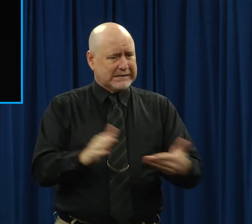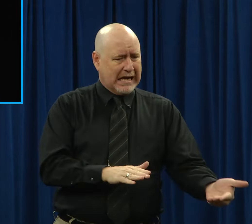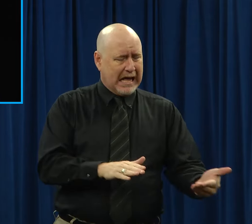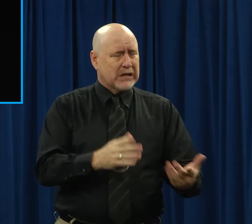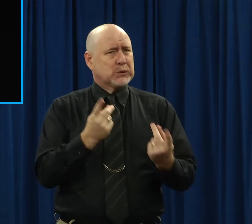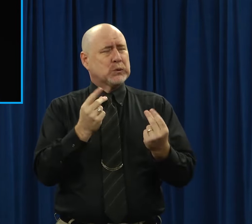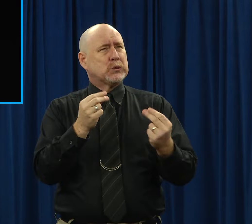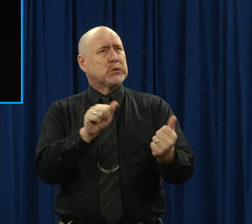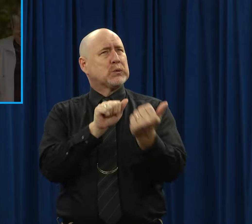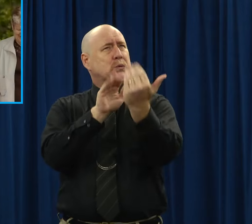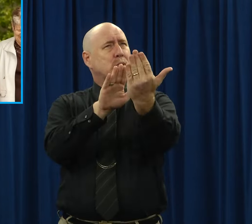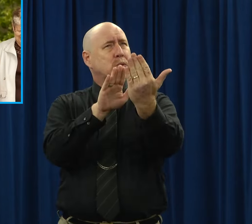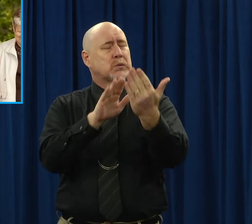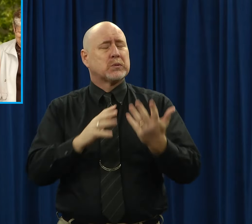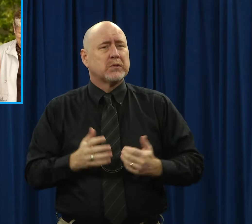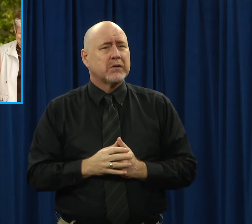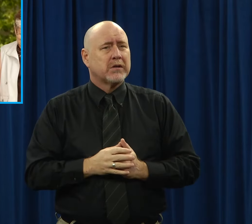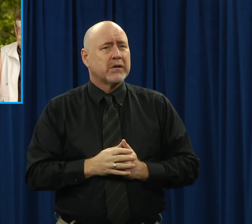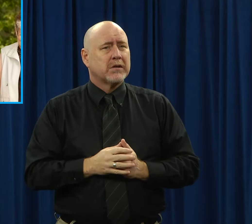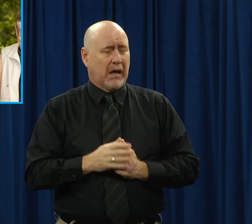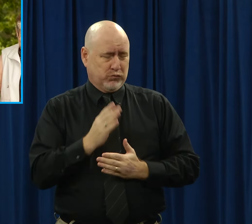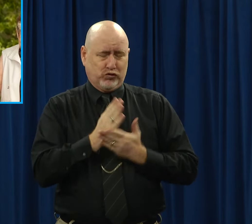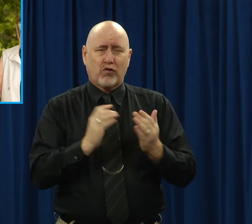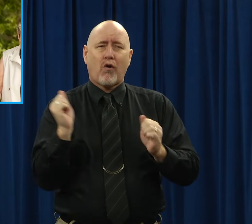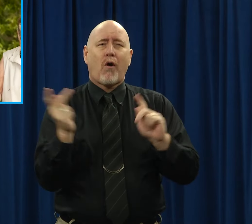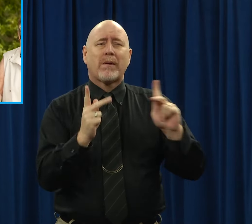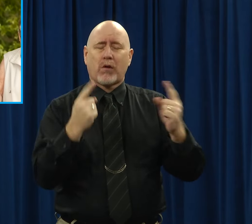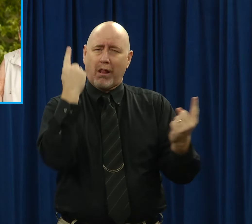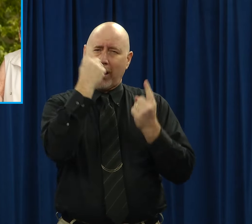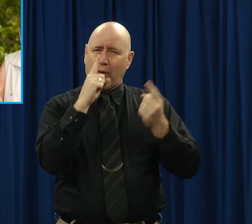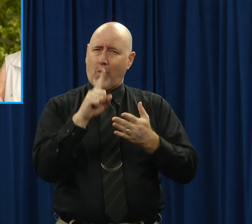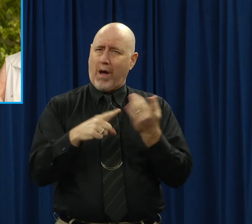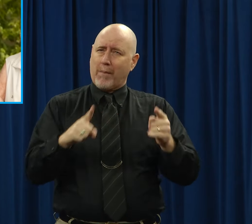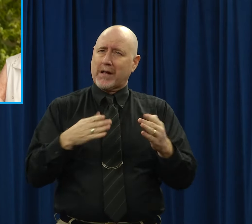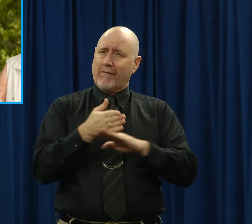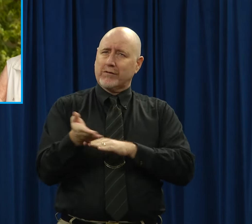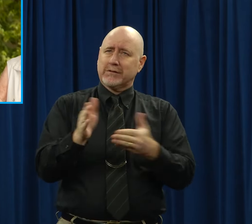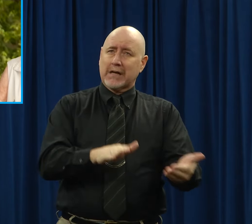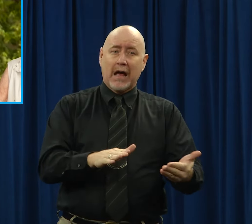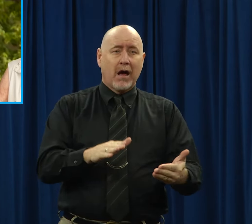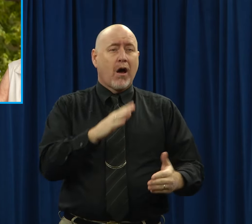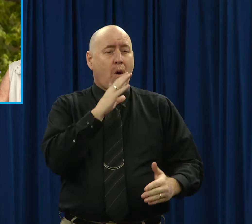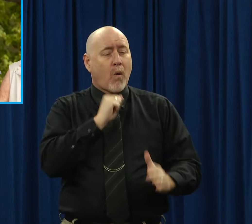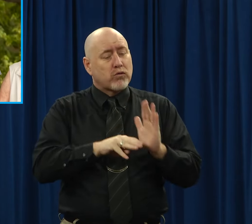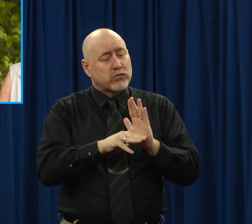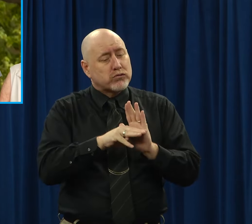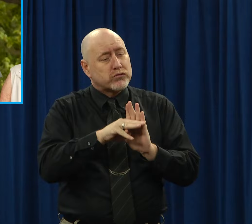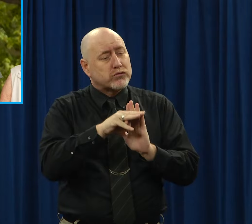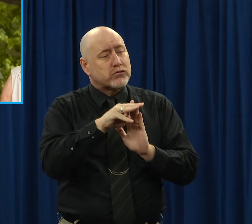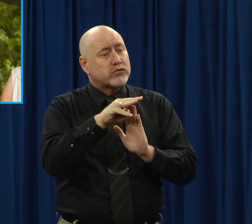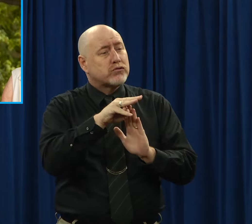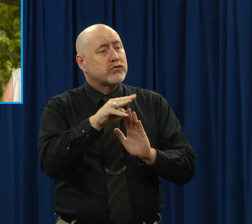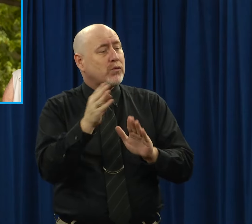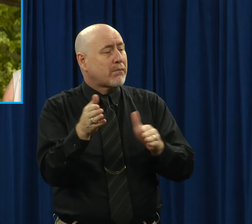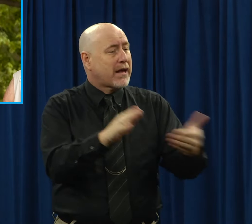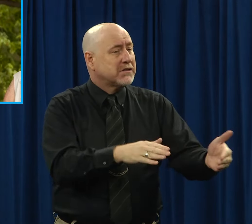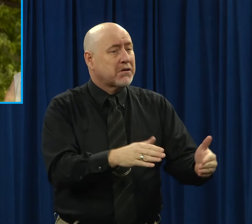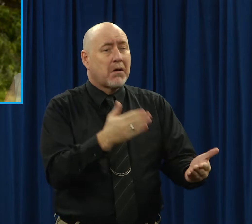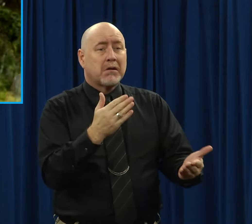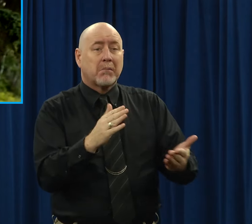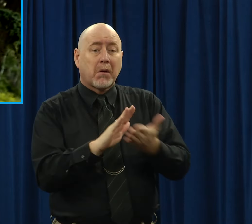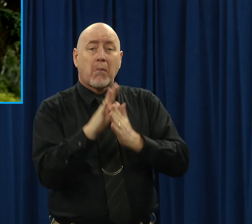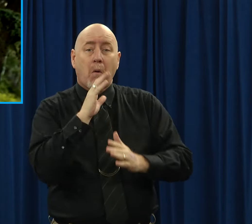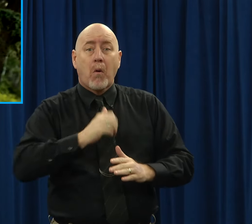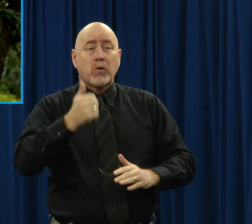we all face. As we grow and mature, we see those around us pass on. We see our grandparents die, and